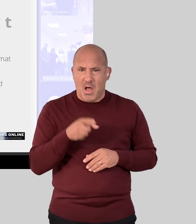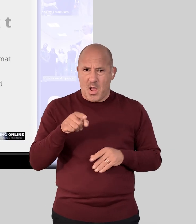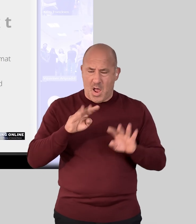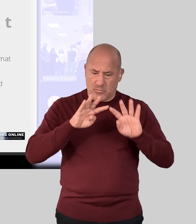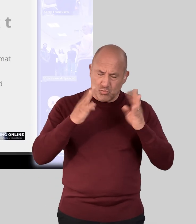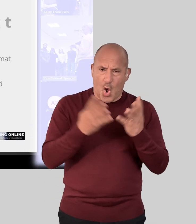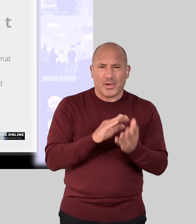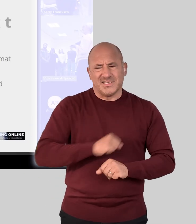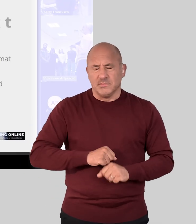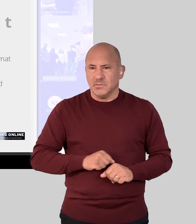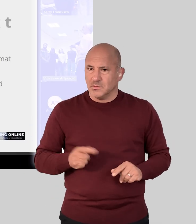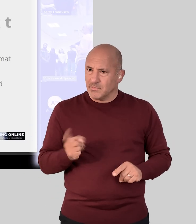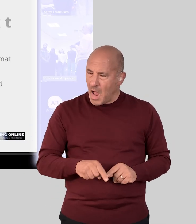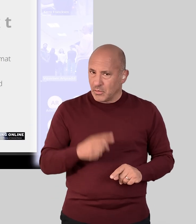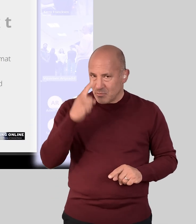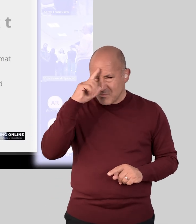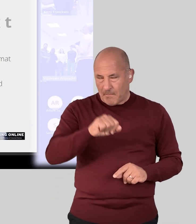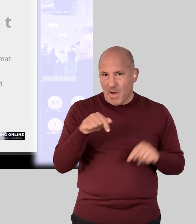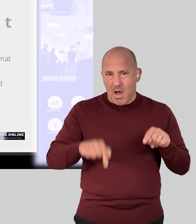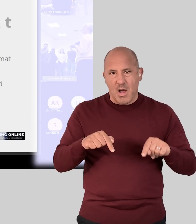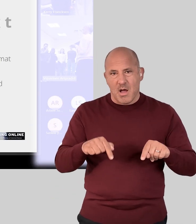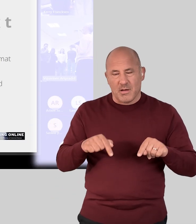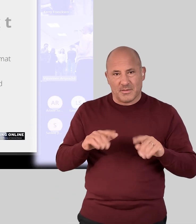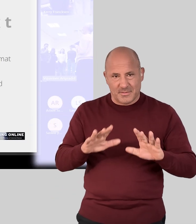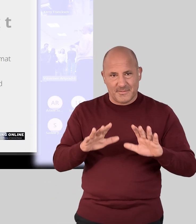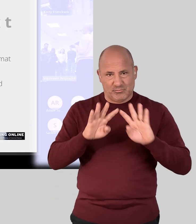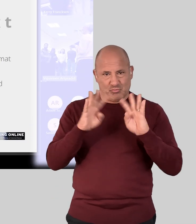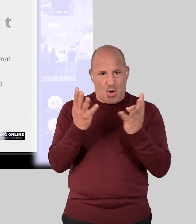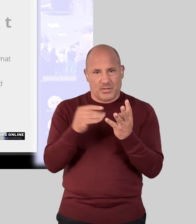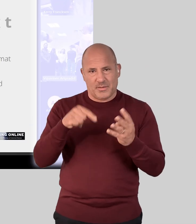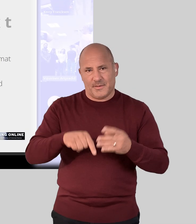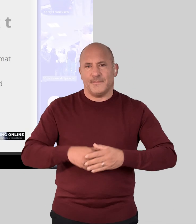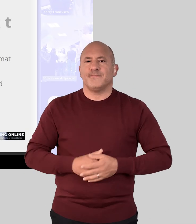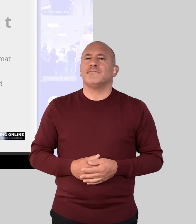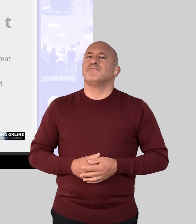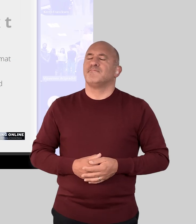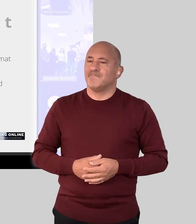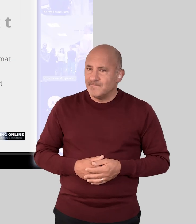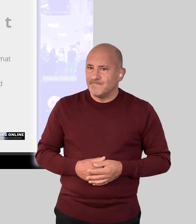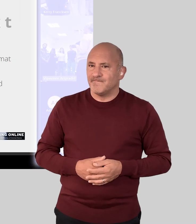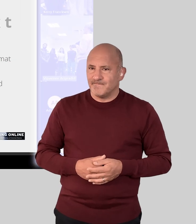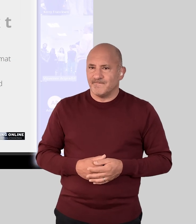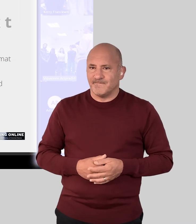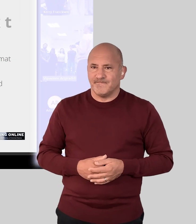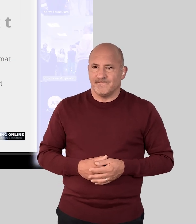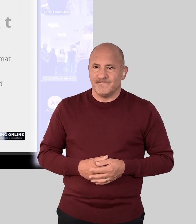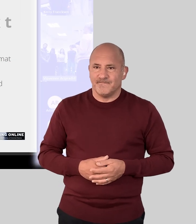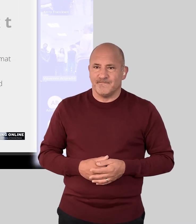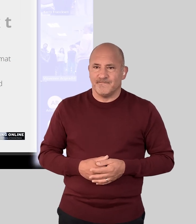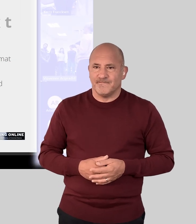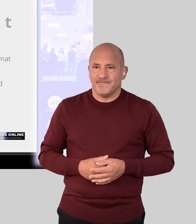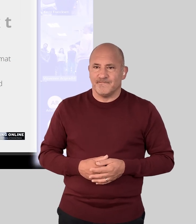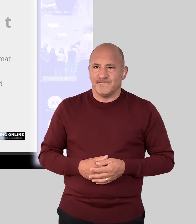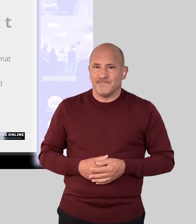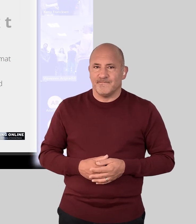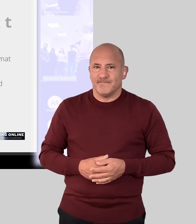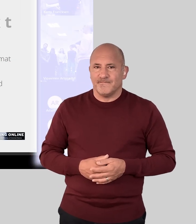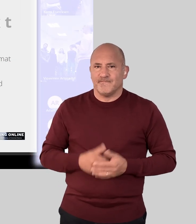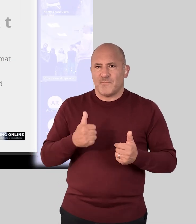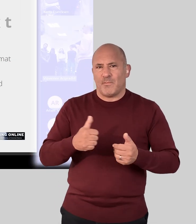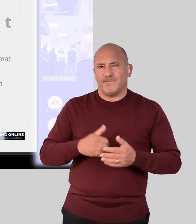unspoken rules that are broken all the time, but they are often reinforced by the people in the circle. So